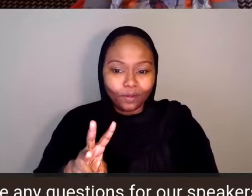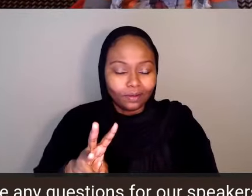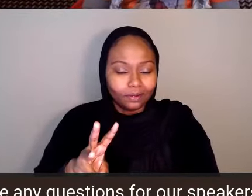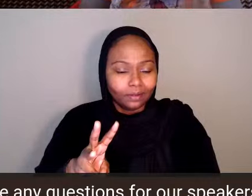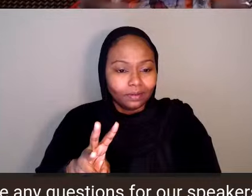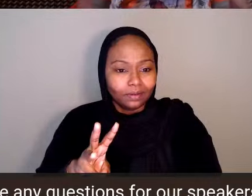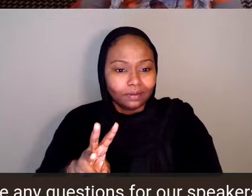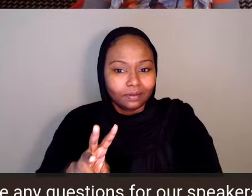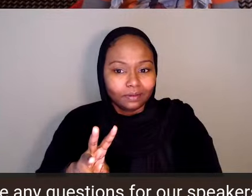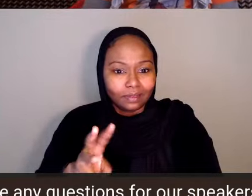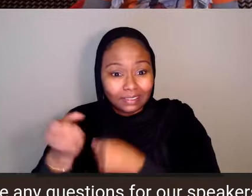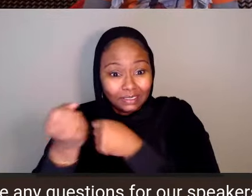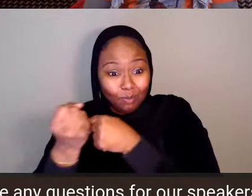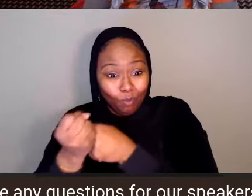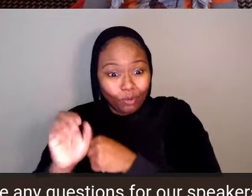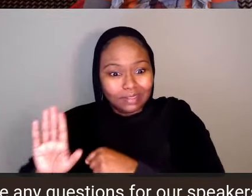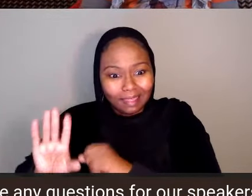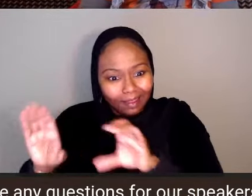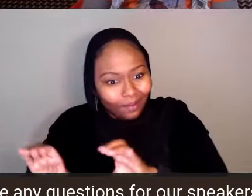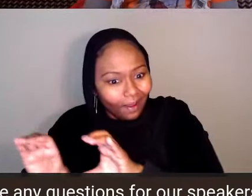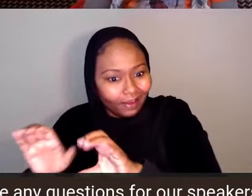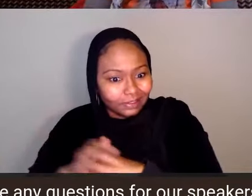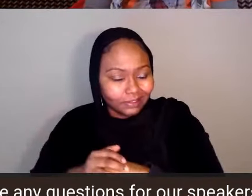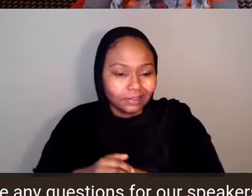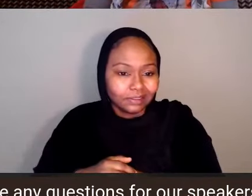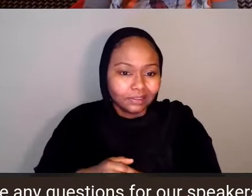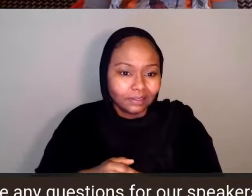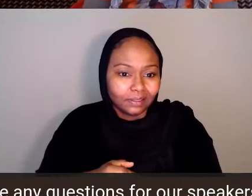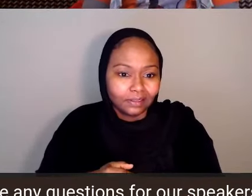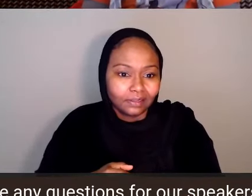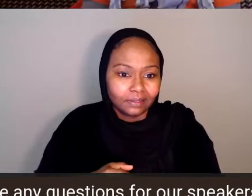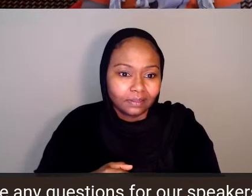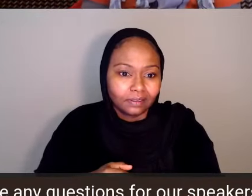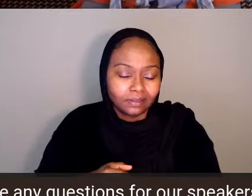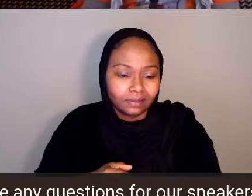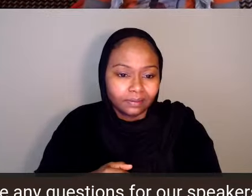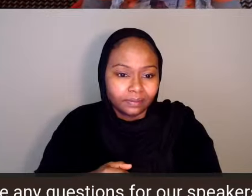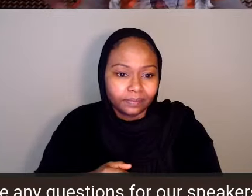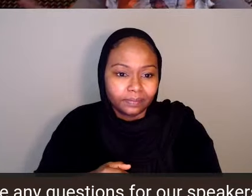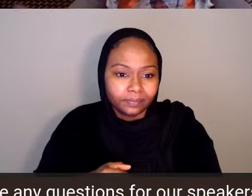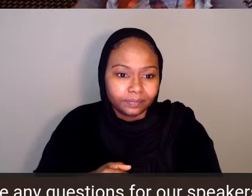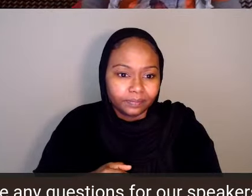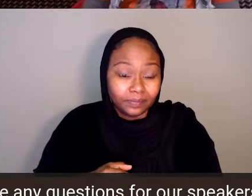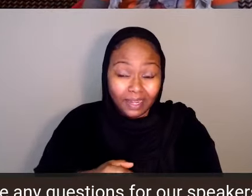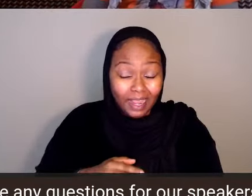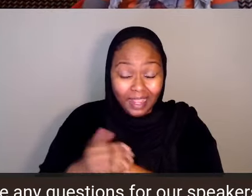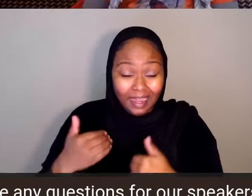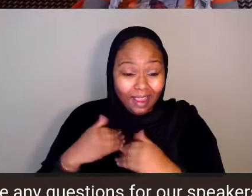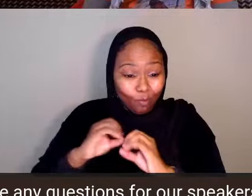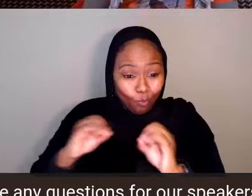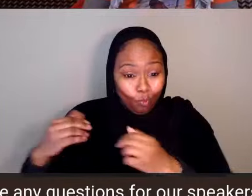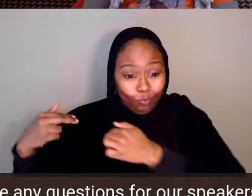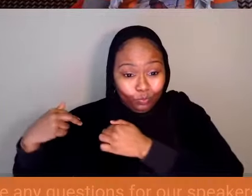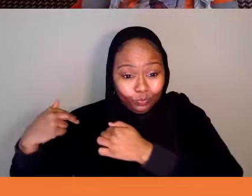renaming their actions and so on, and also act with impunity. So when we were in